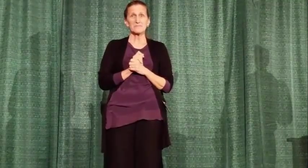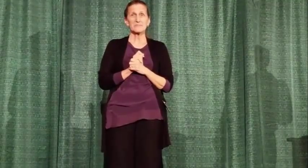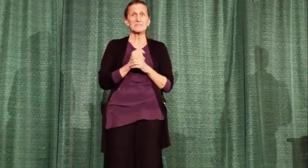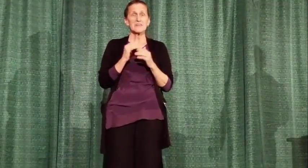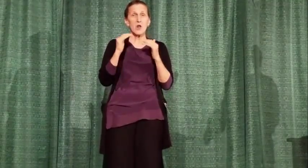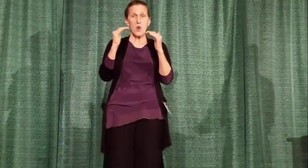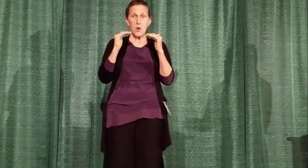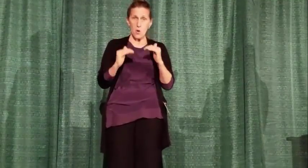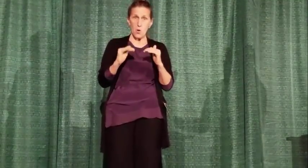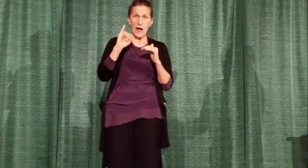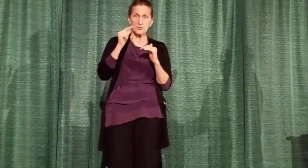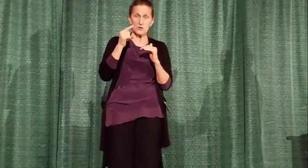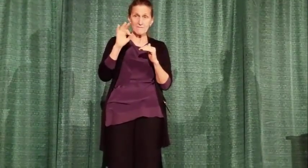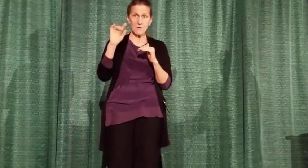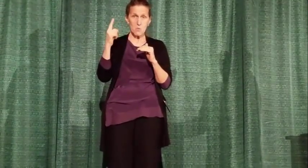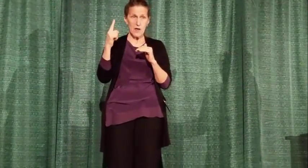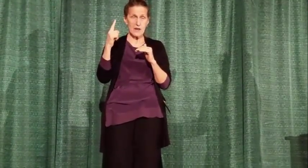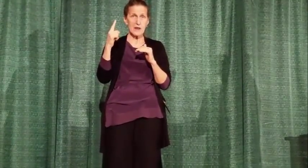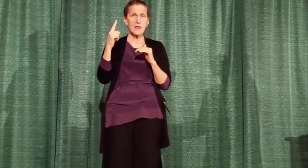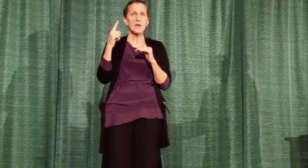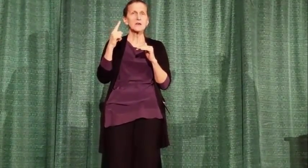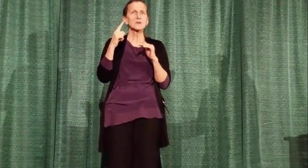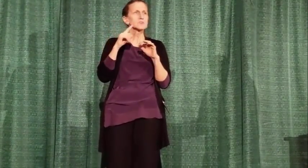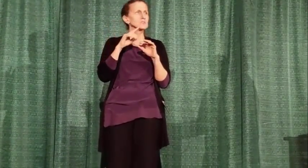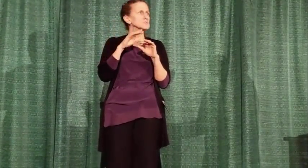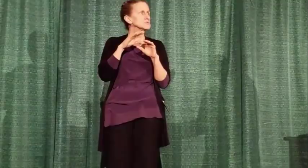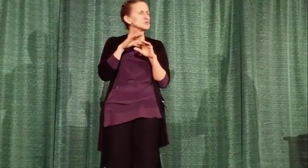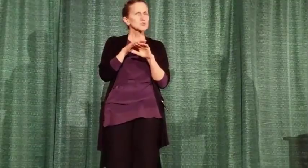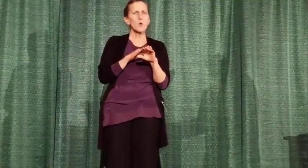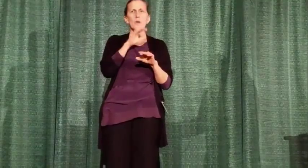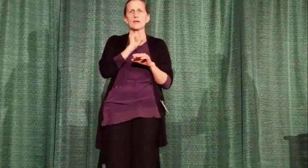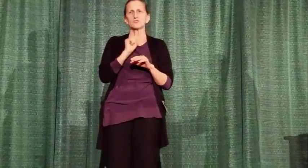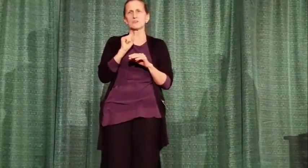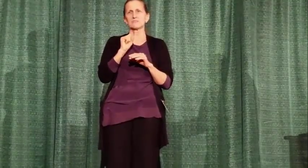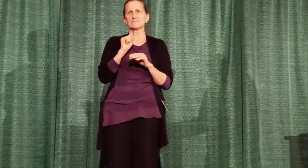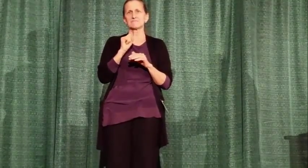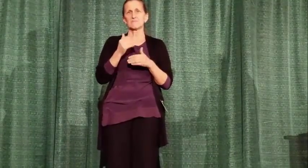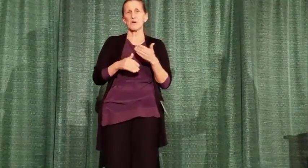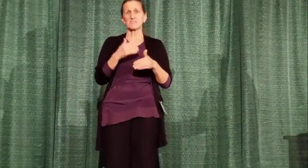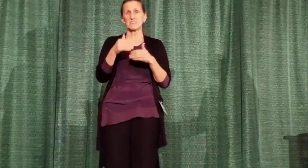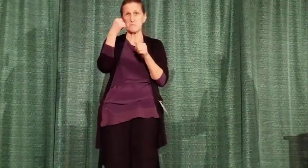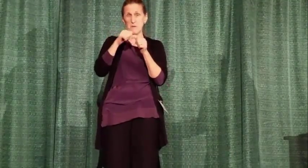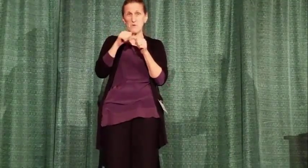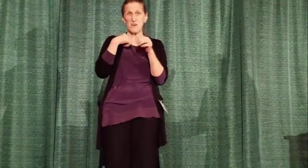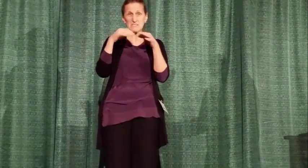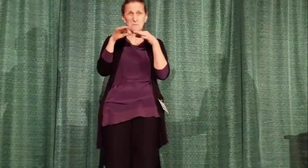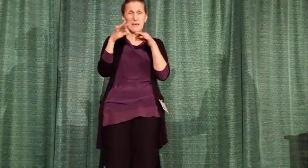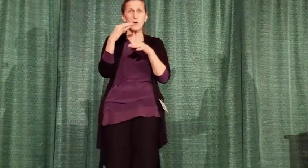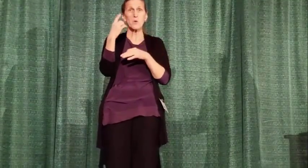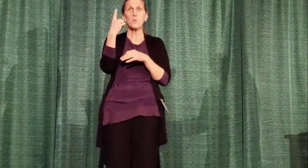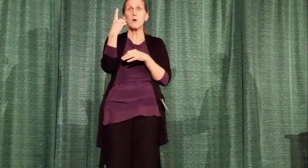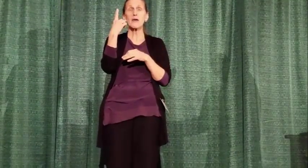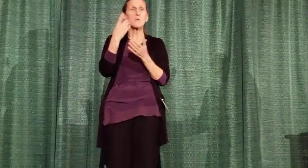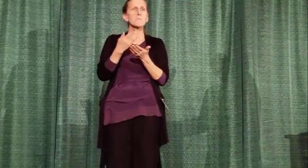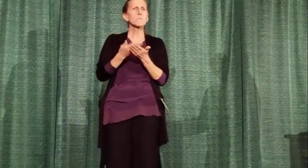Lower levels of IGF-1 are linked to slowing of the aging process. Remember I said to you earlier, the only thing proven